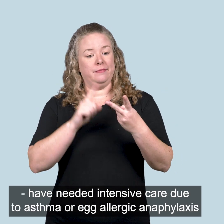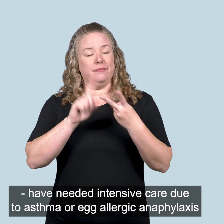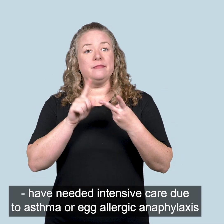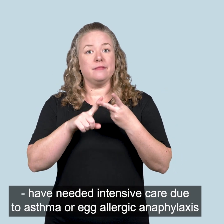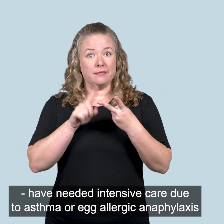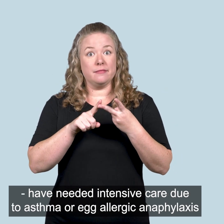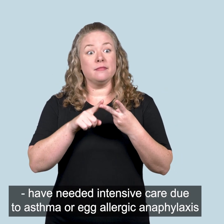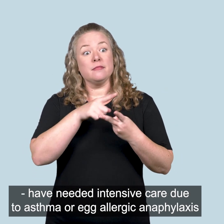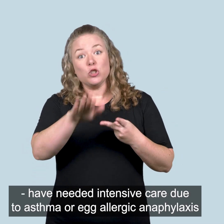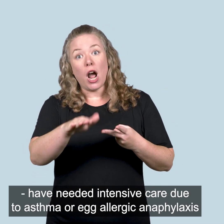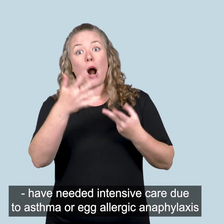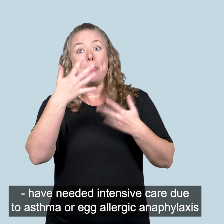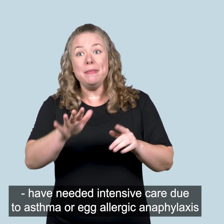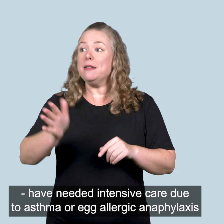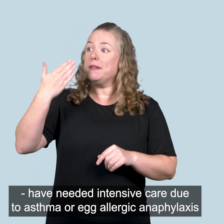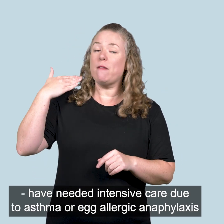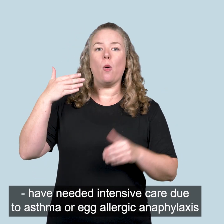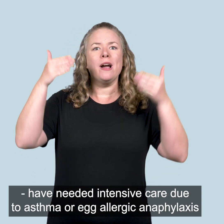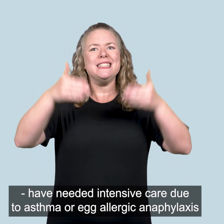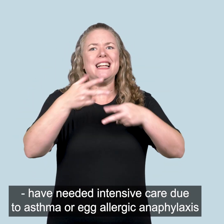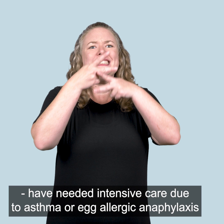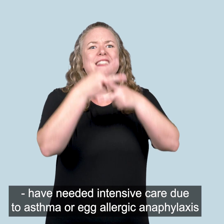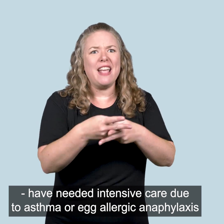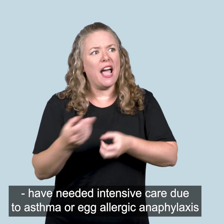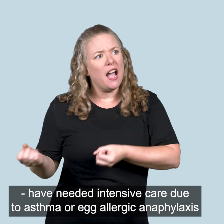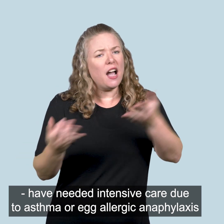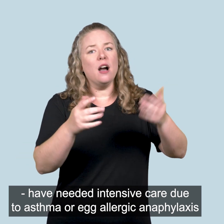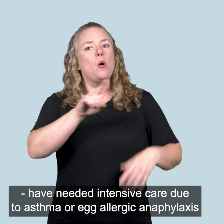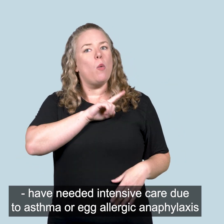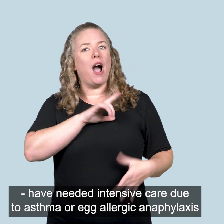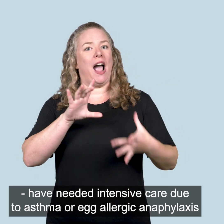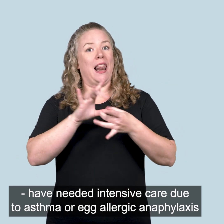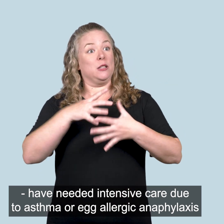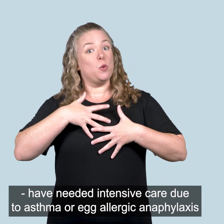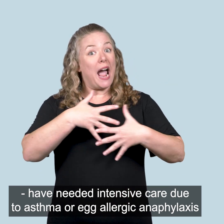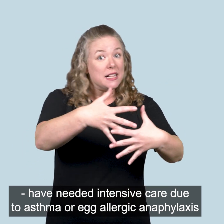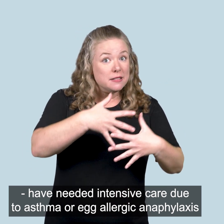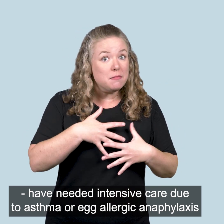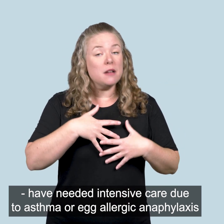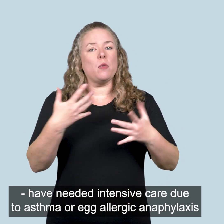Have needed intensive care due to asthma or egg allergic anaphylaxis.